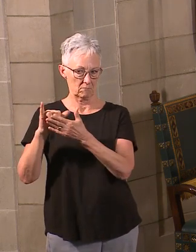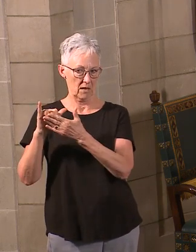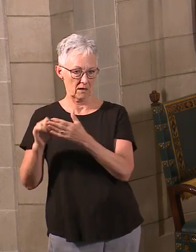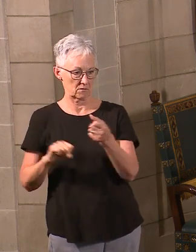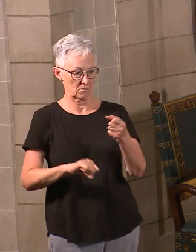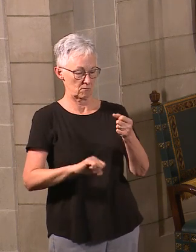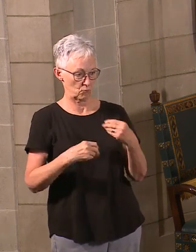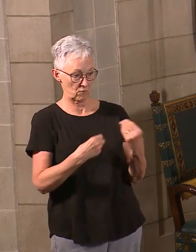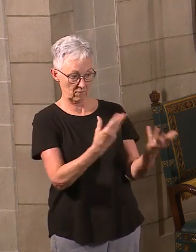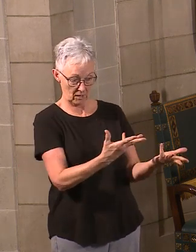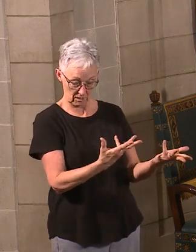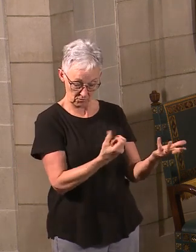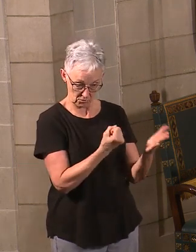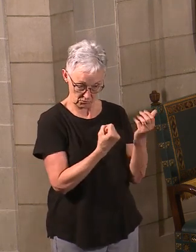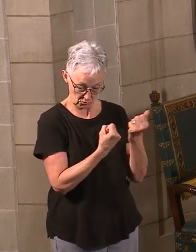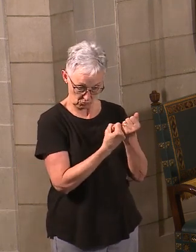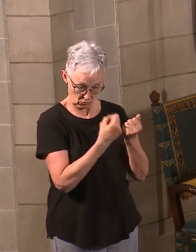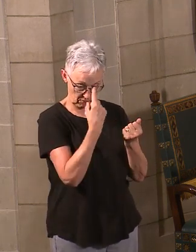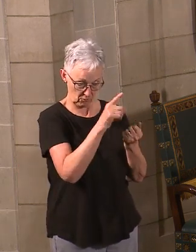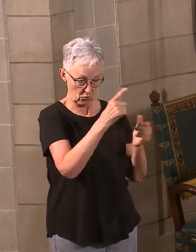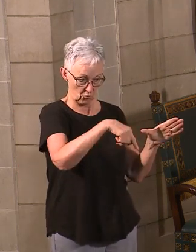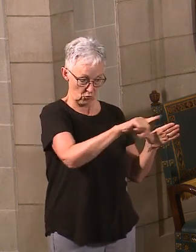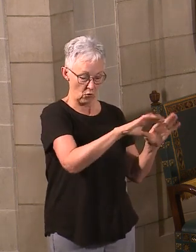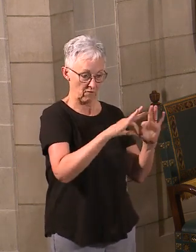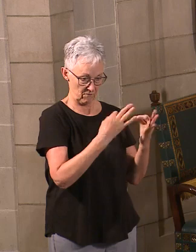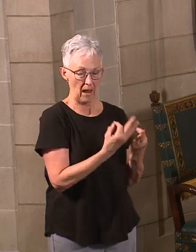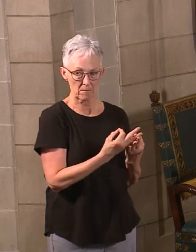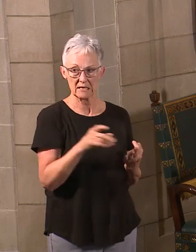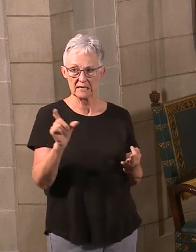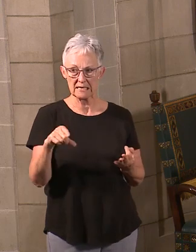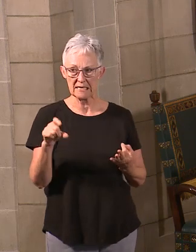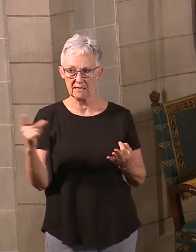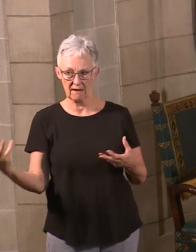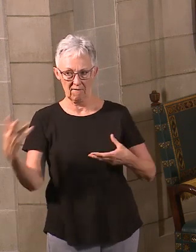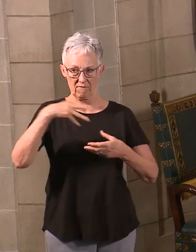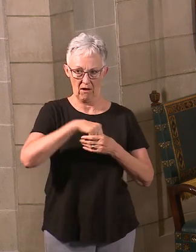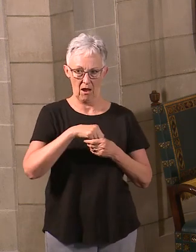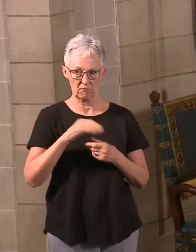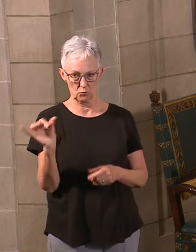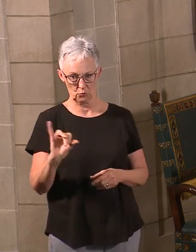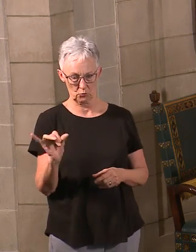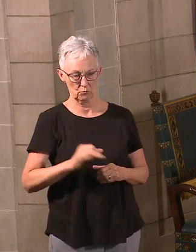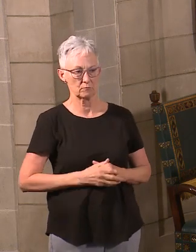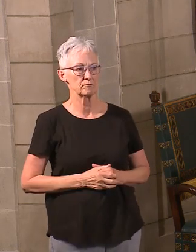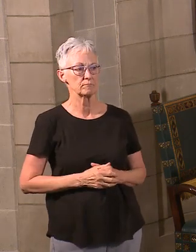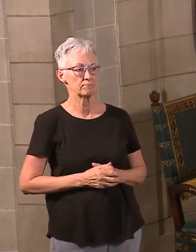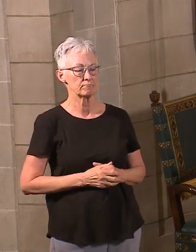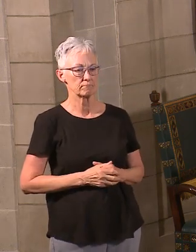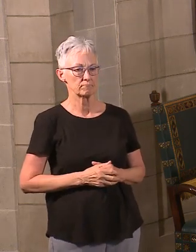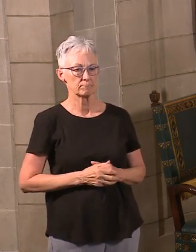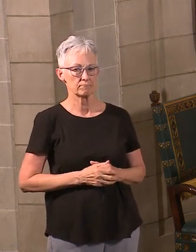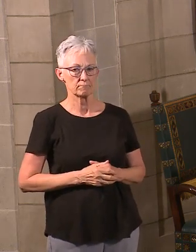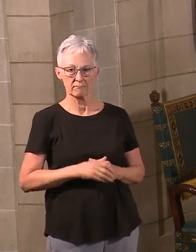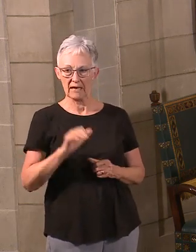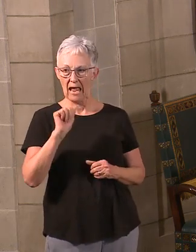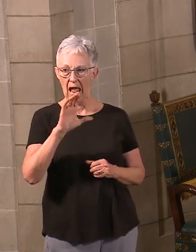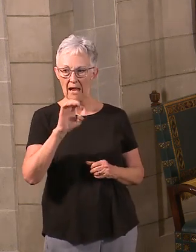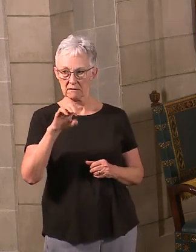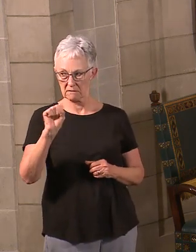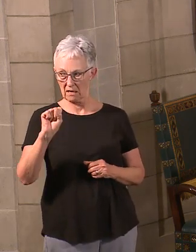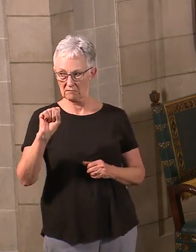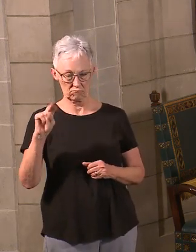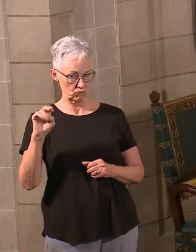need. Local-based agencies are well-suited to address the needs and provide support to families. Additionally, Access Nebraska